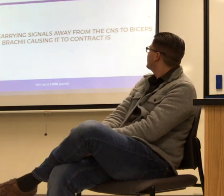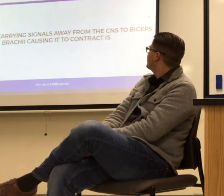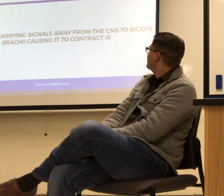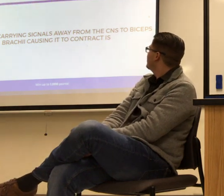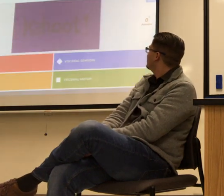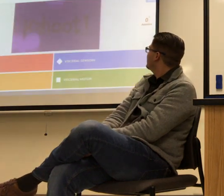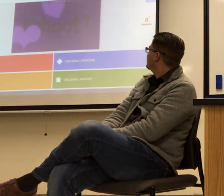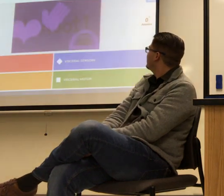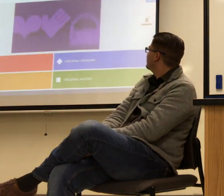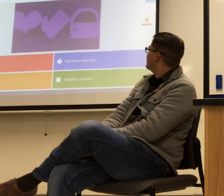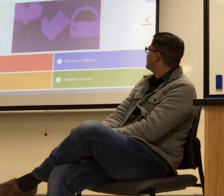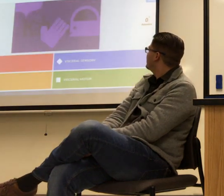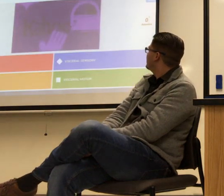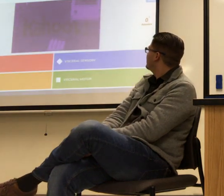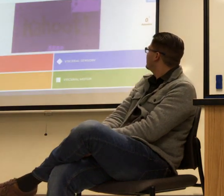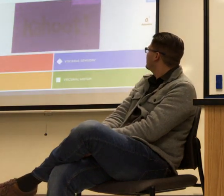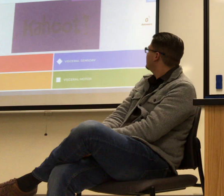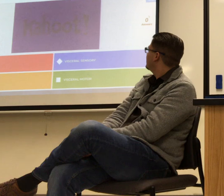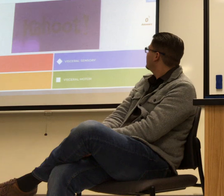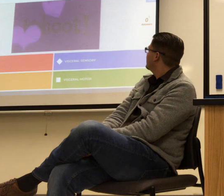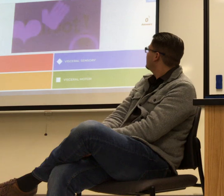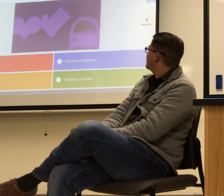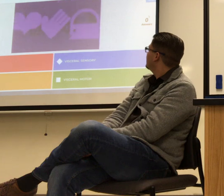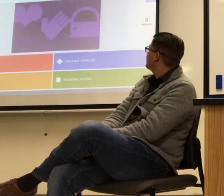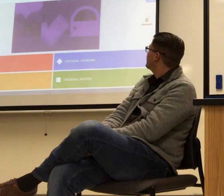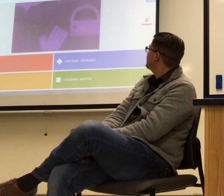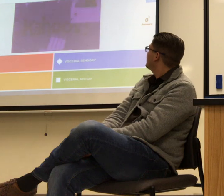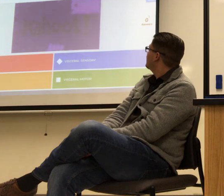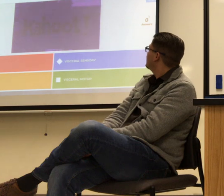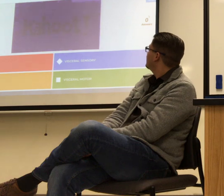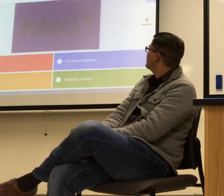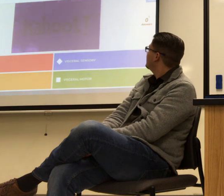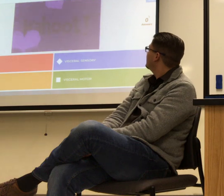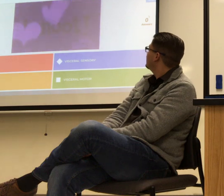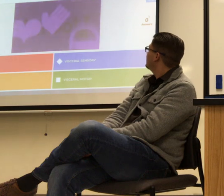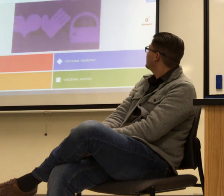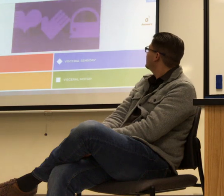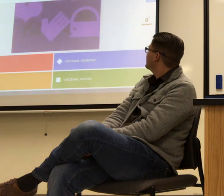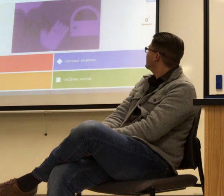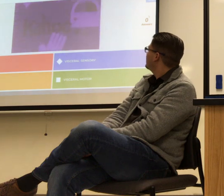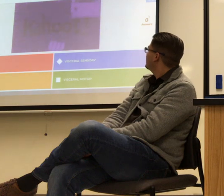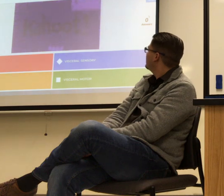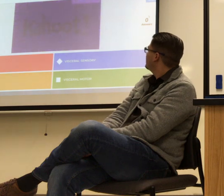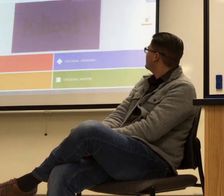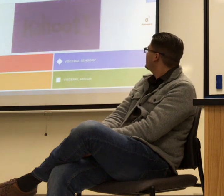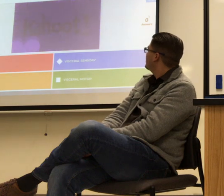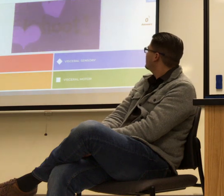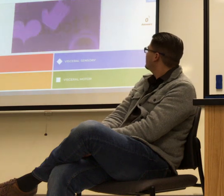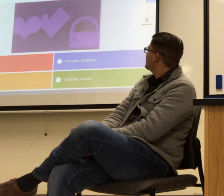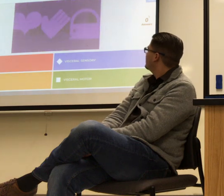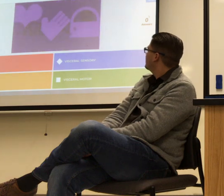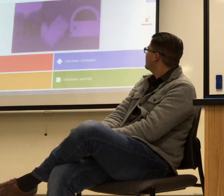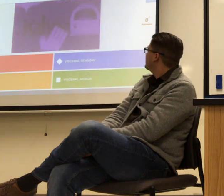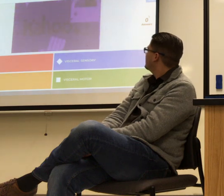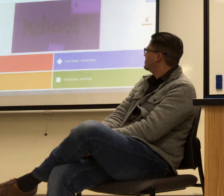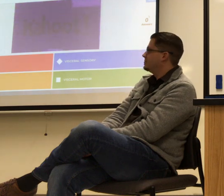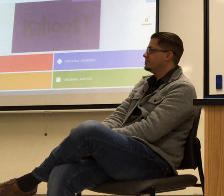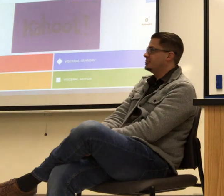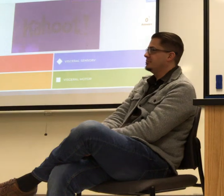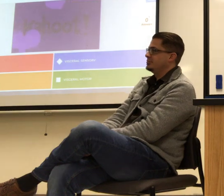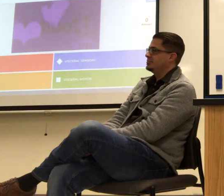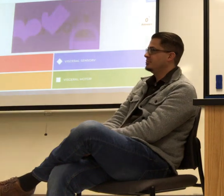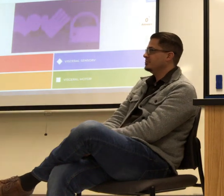A neuron carrying signals away from the biceps brachii, causing it to contract, is, and you choose the right